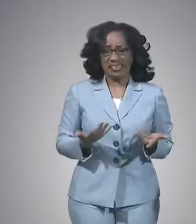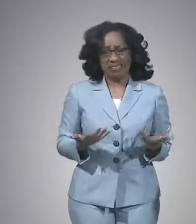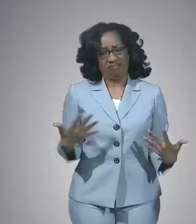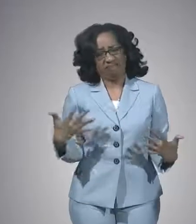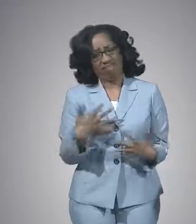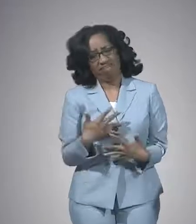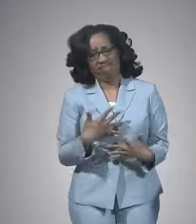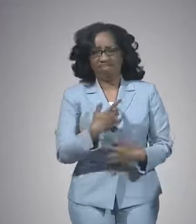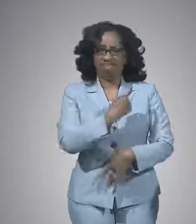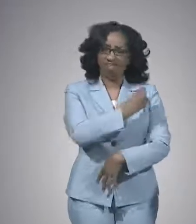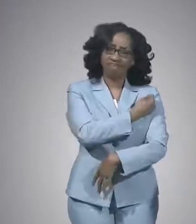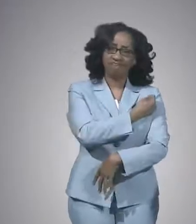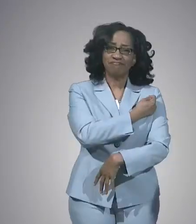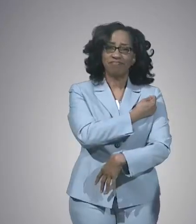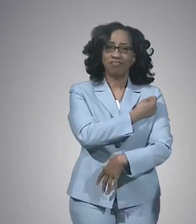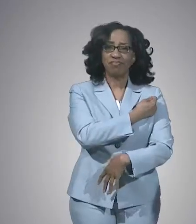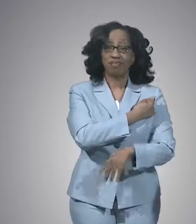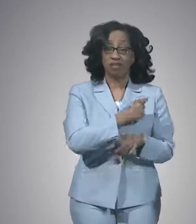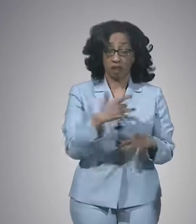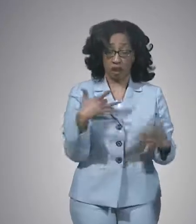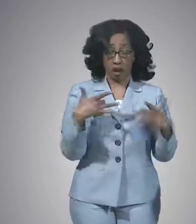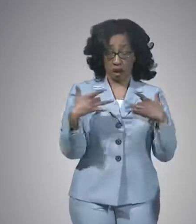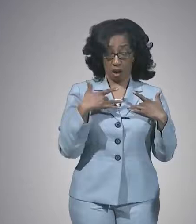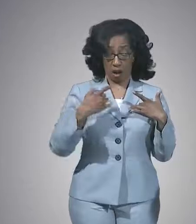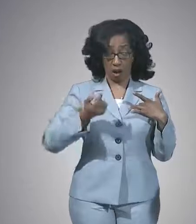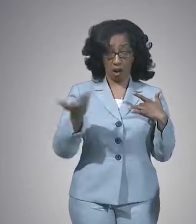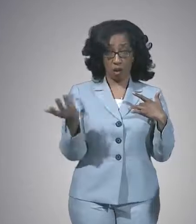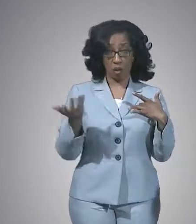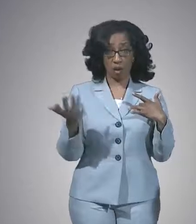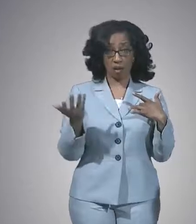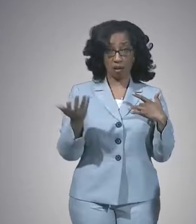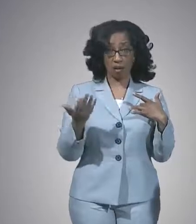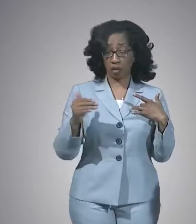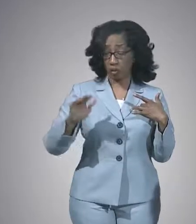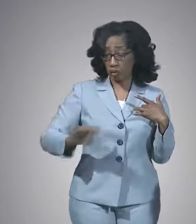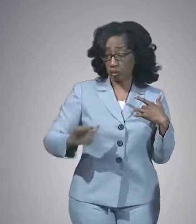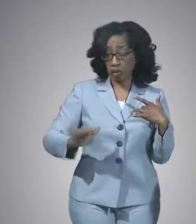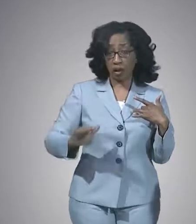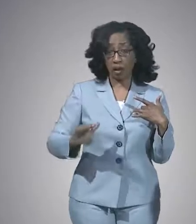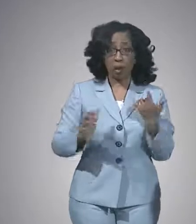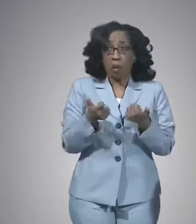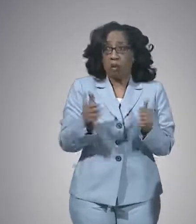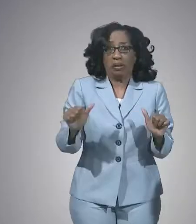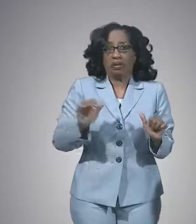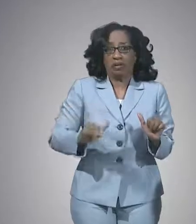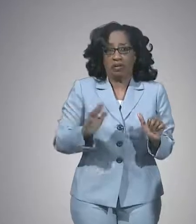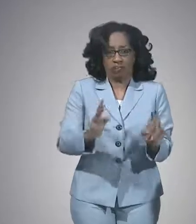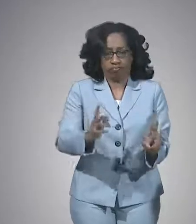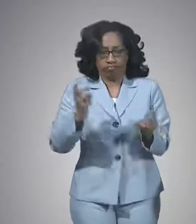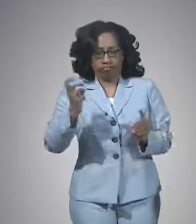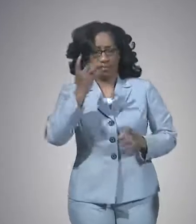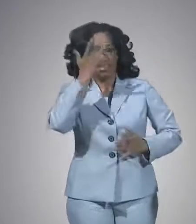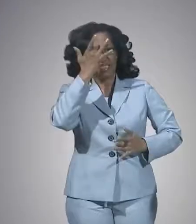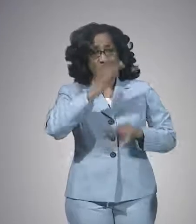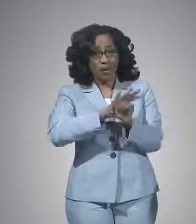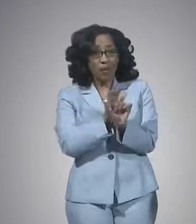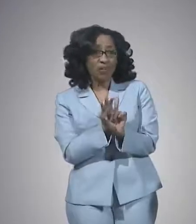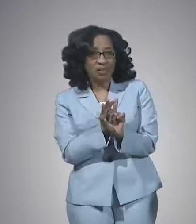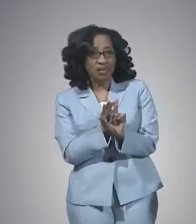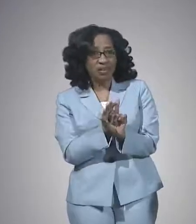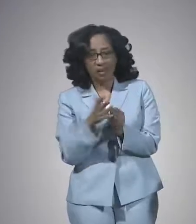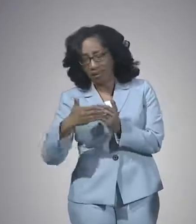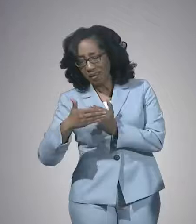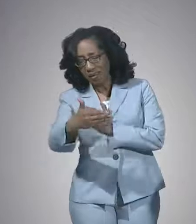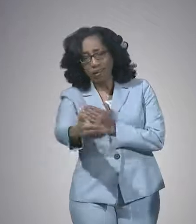you is I would worry more about my child or any child getting COVID and us not knowing the